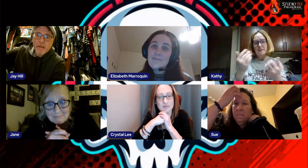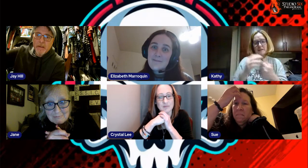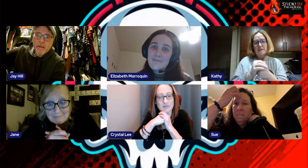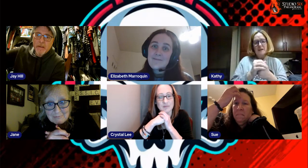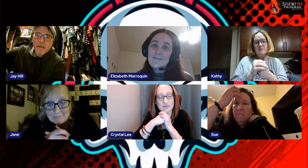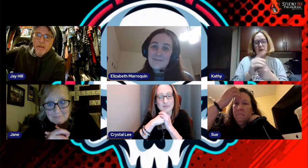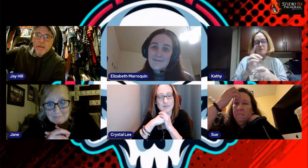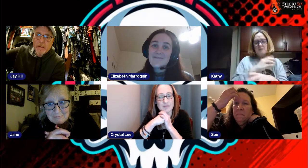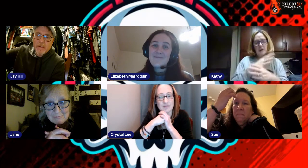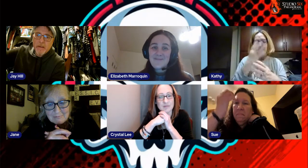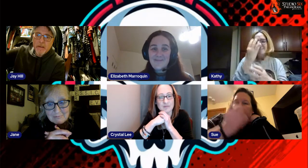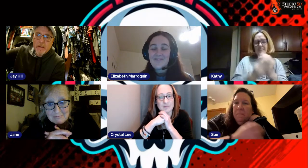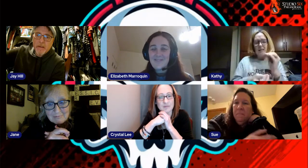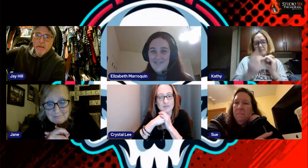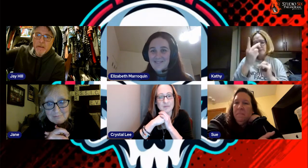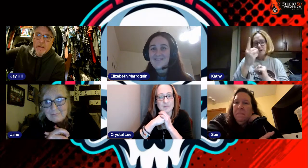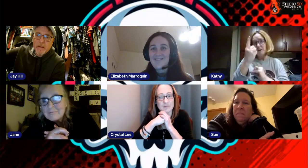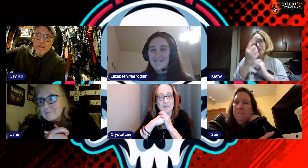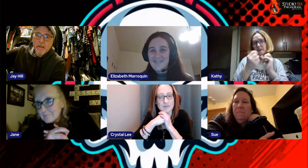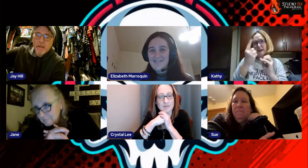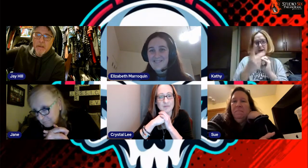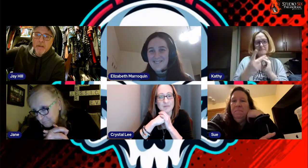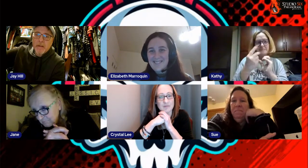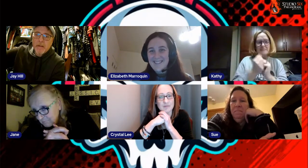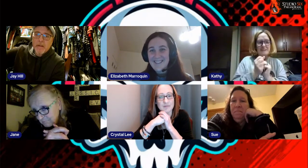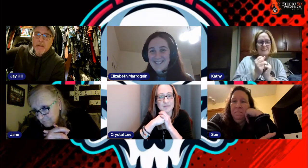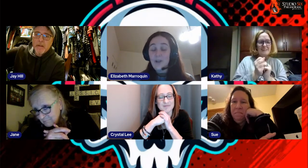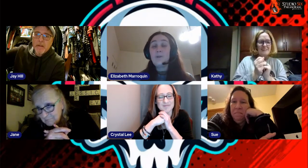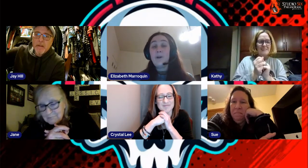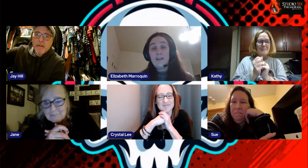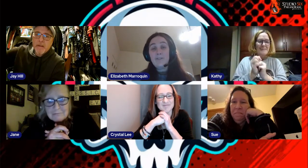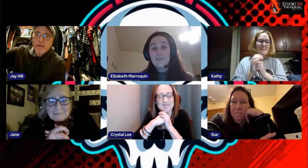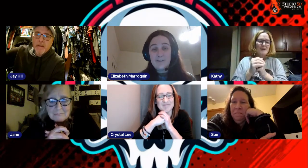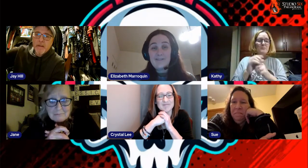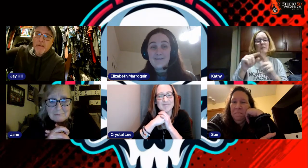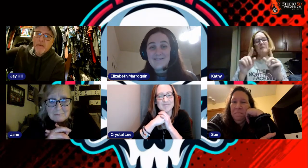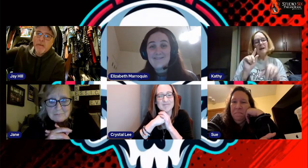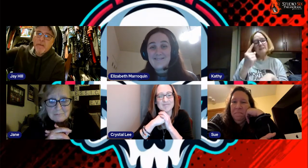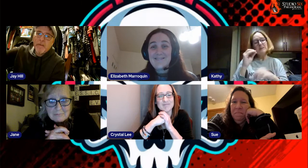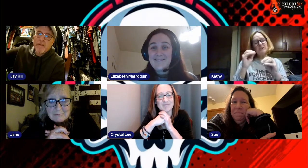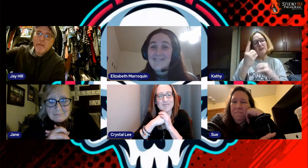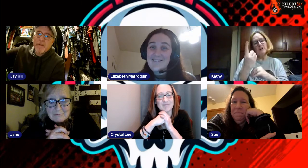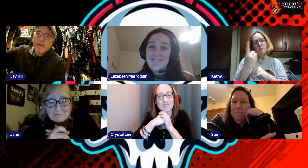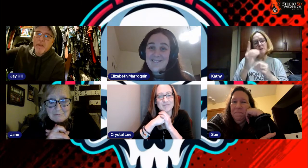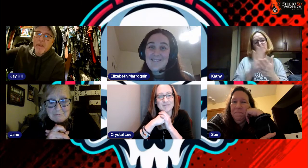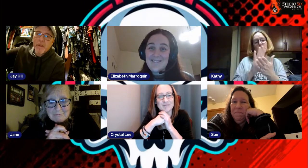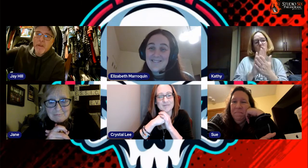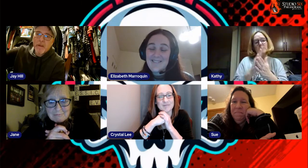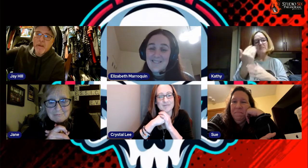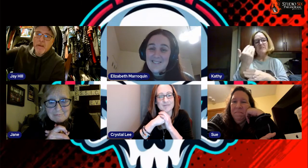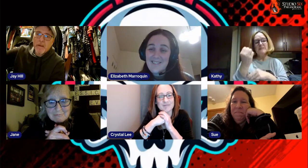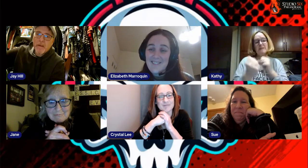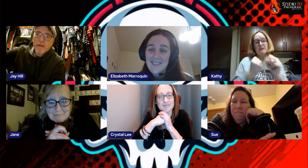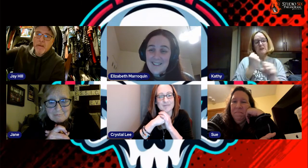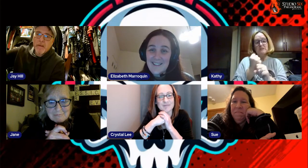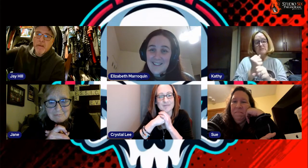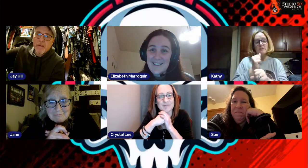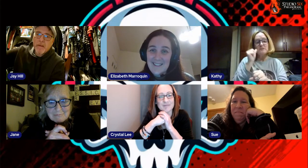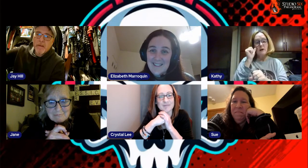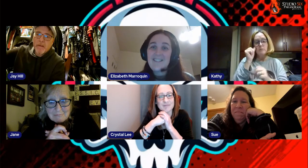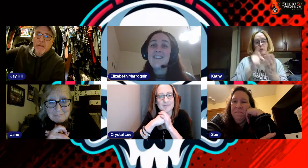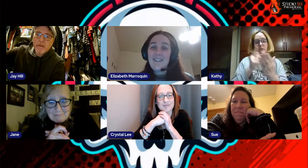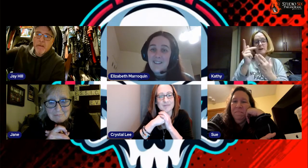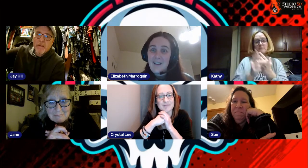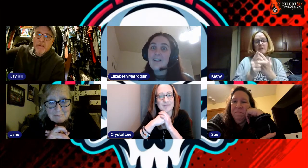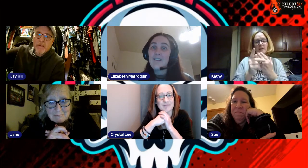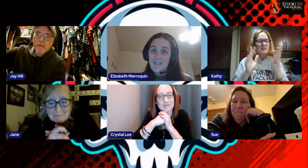going, but I had nothing for a year and a half. Oh, wow. But I've been teaching at one school for 15 years for an